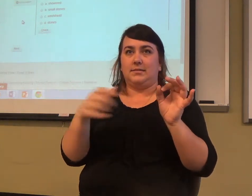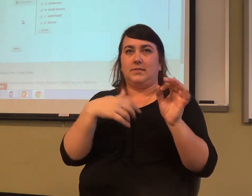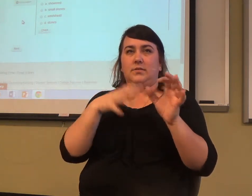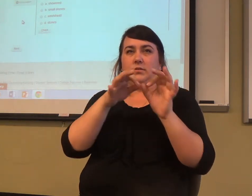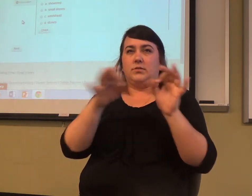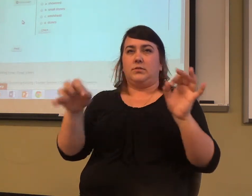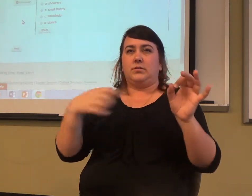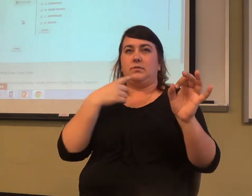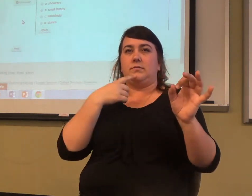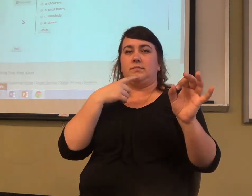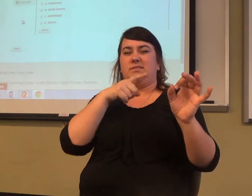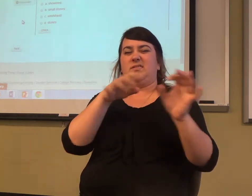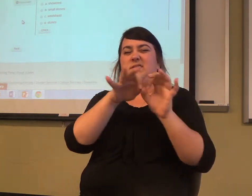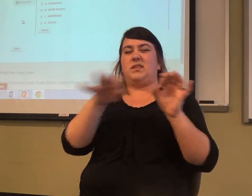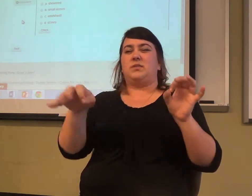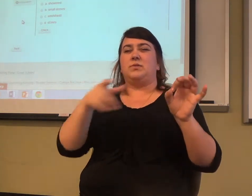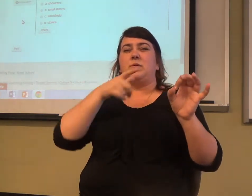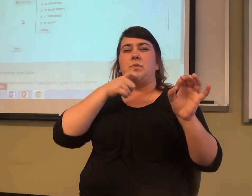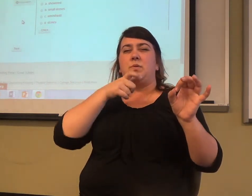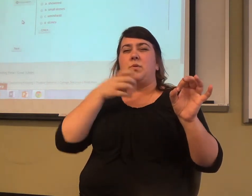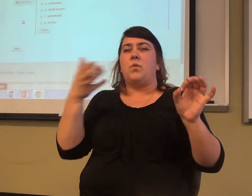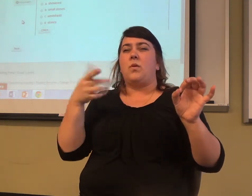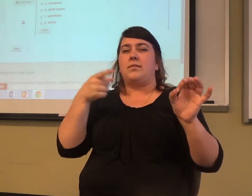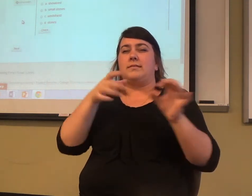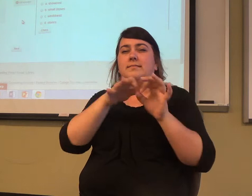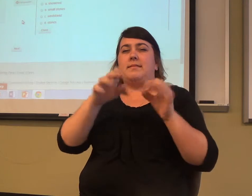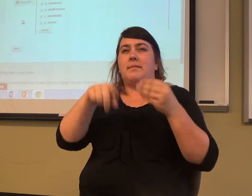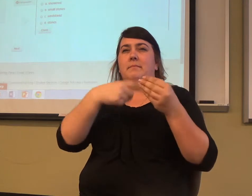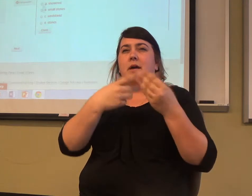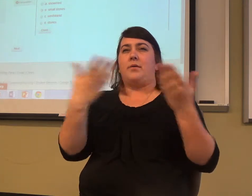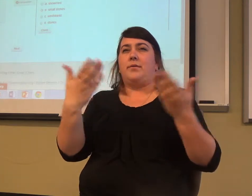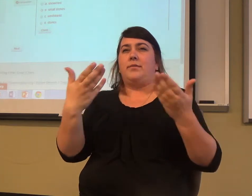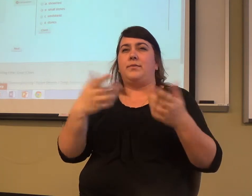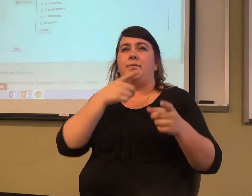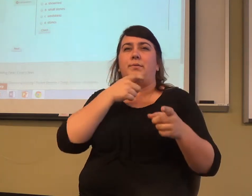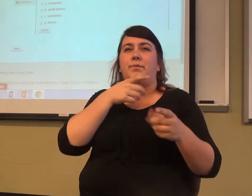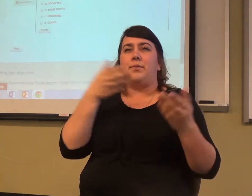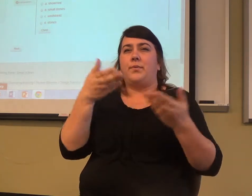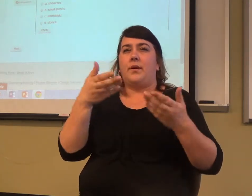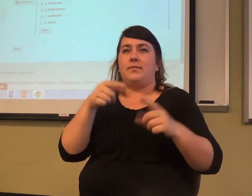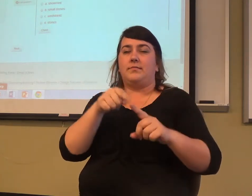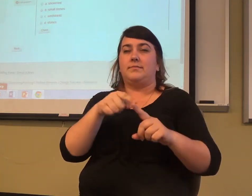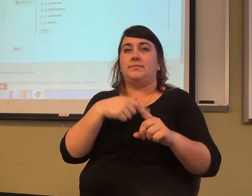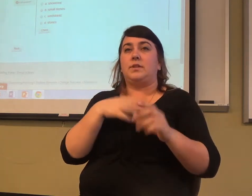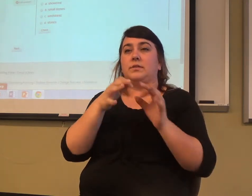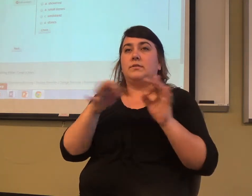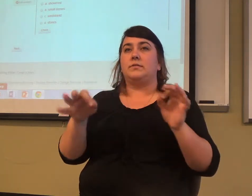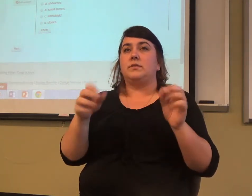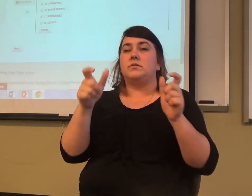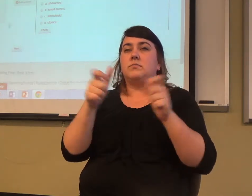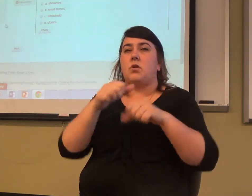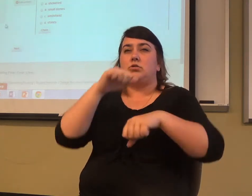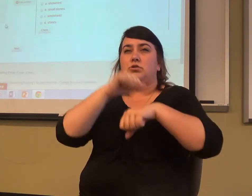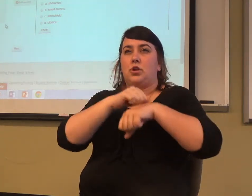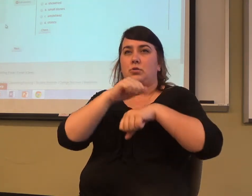the sentence is about. So if this is our sentence, small stones showered the